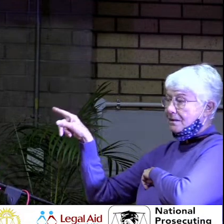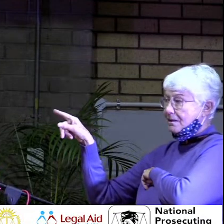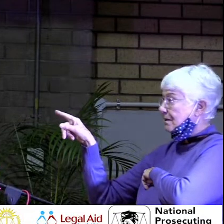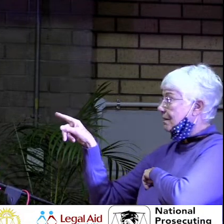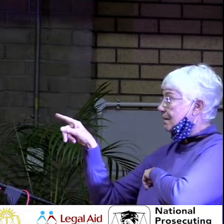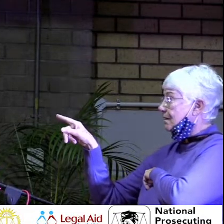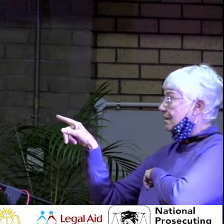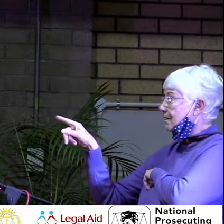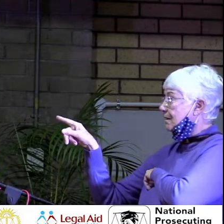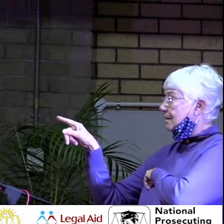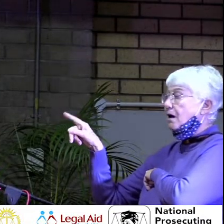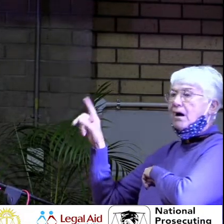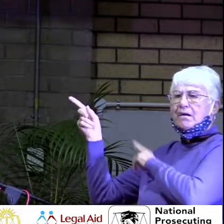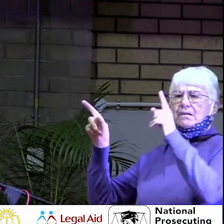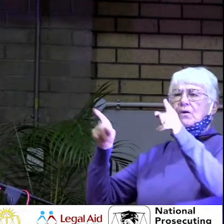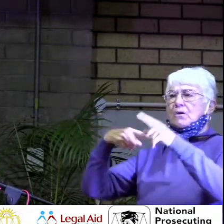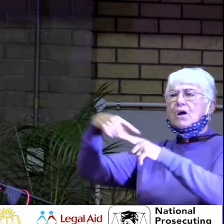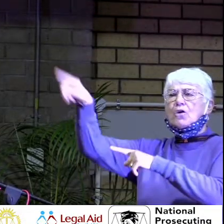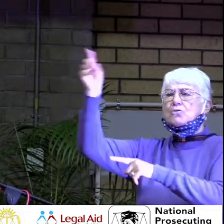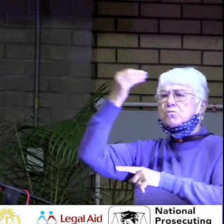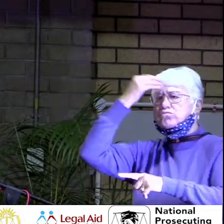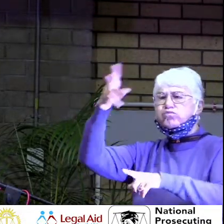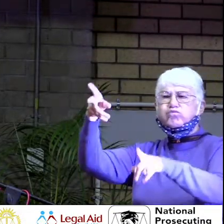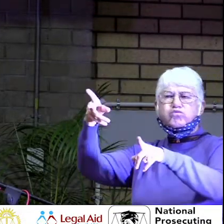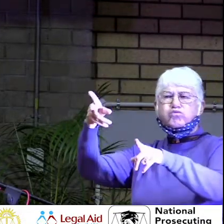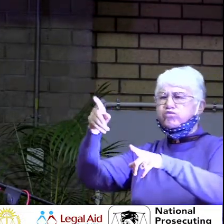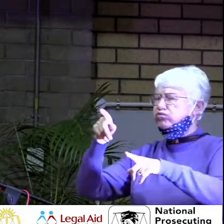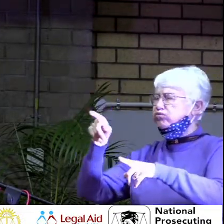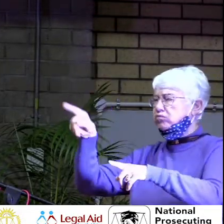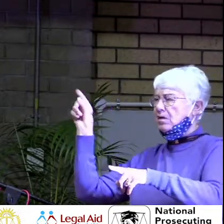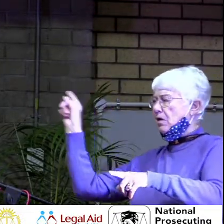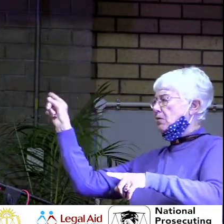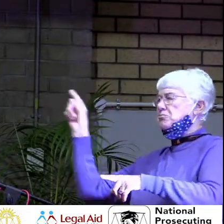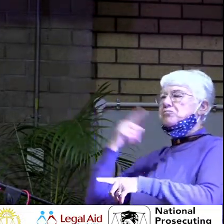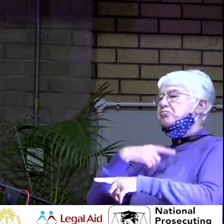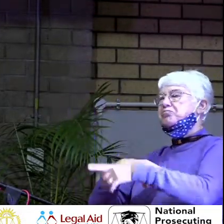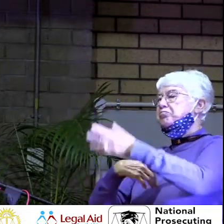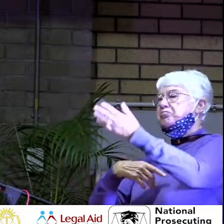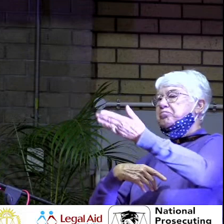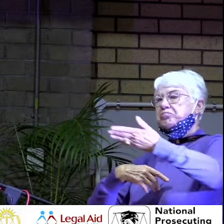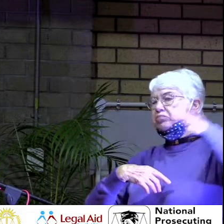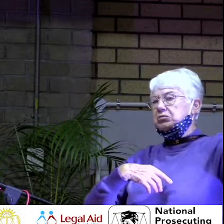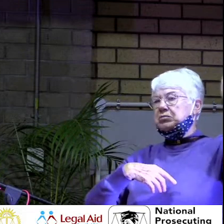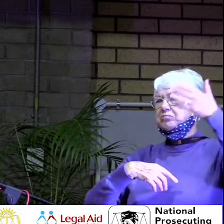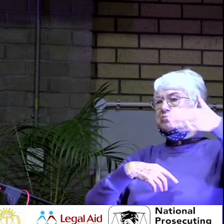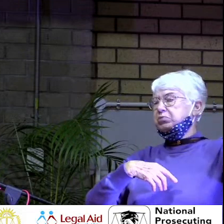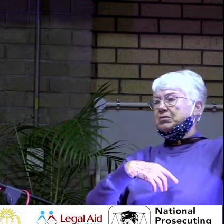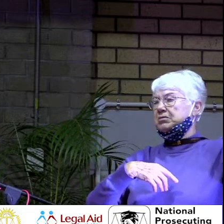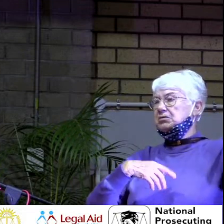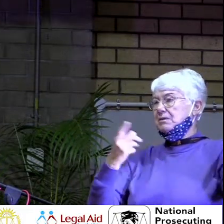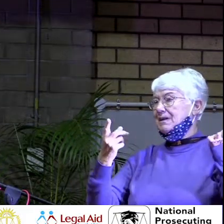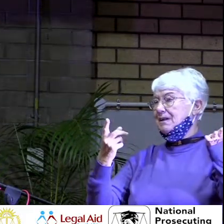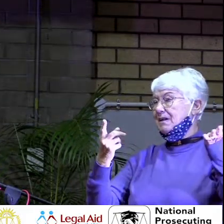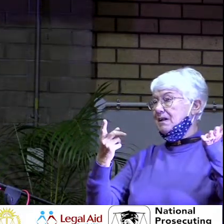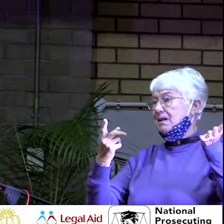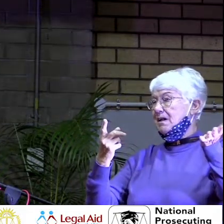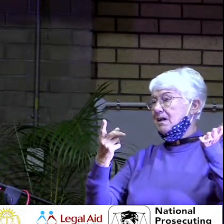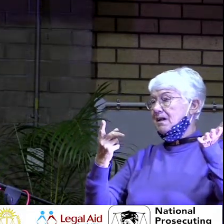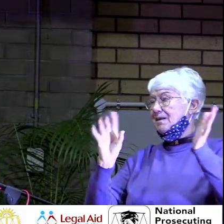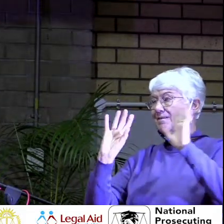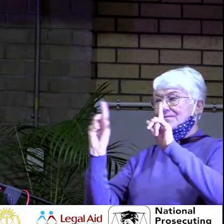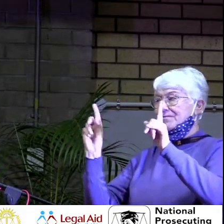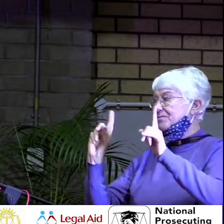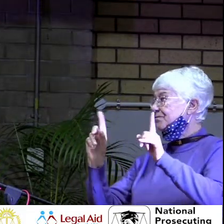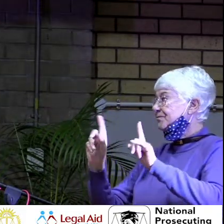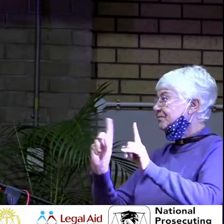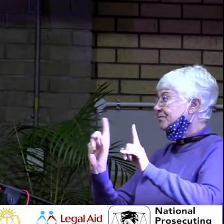Whoever is telling you that it is a standard to show away victims of crime, it is not our standard. And all our members sign